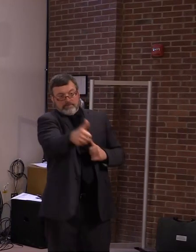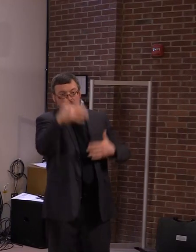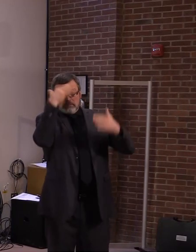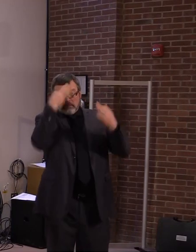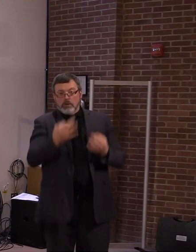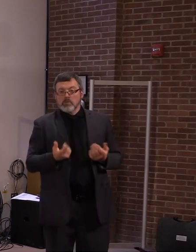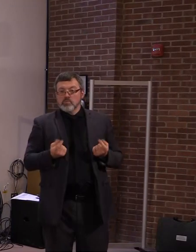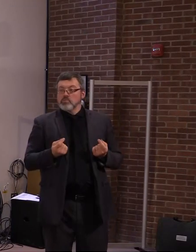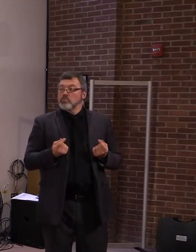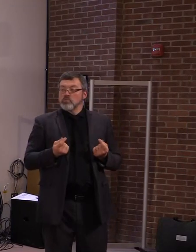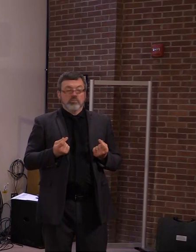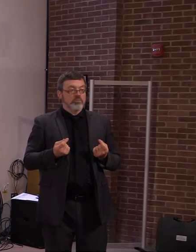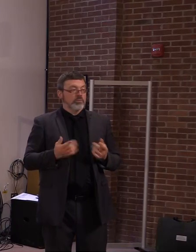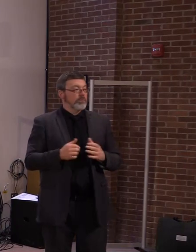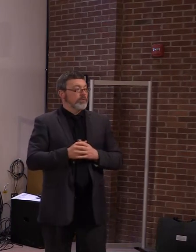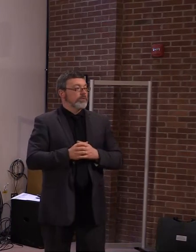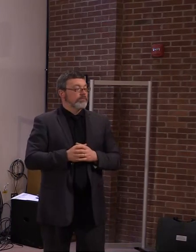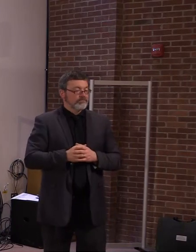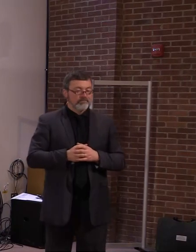Thank you very much.